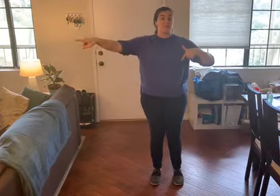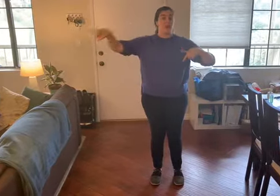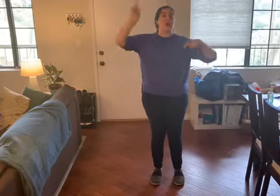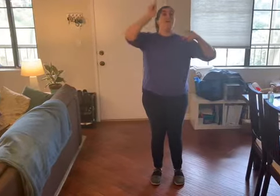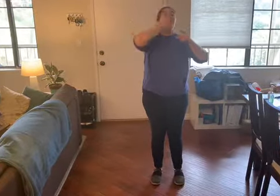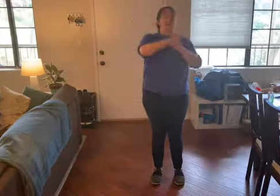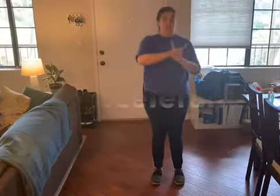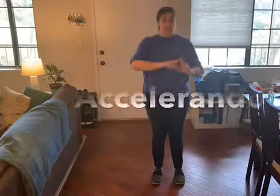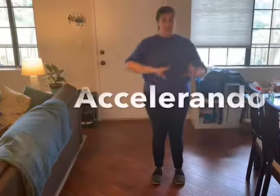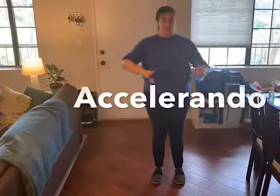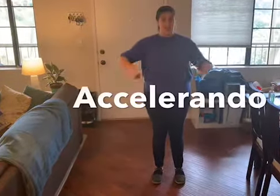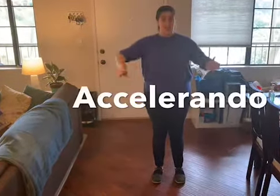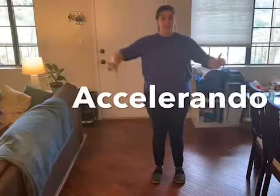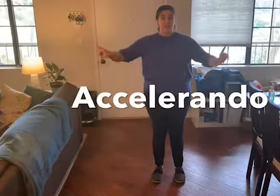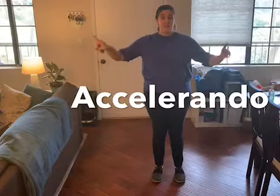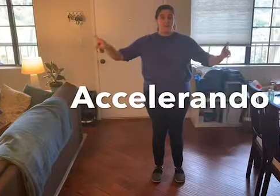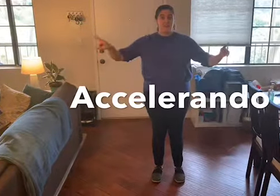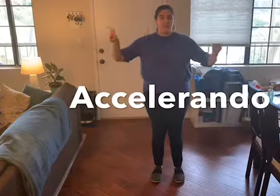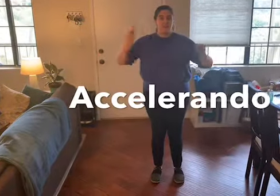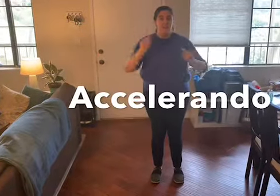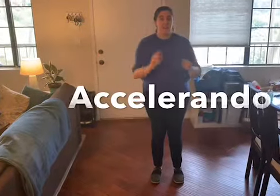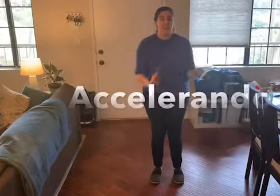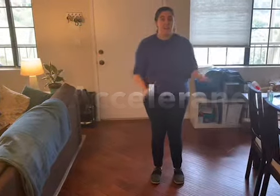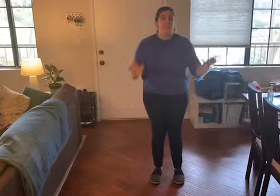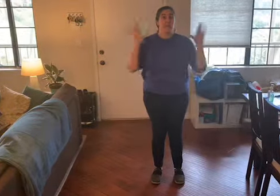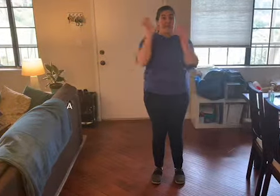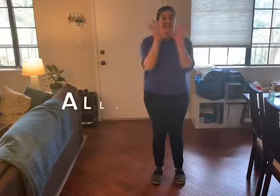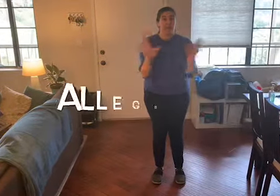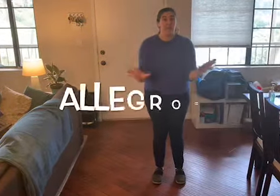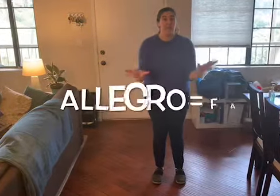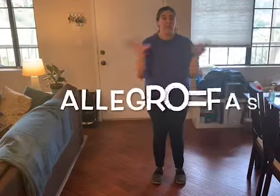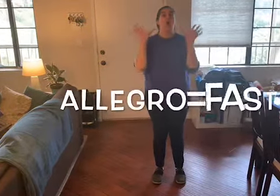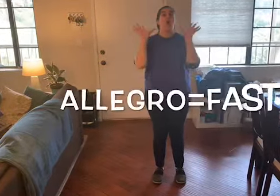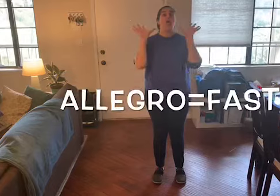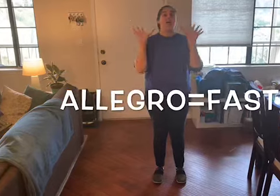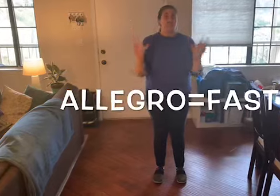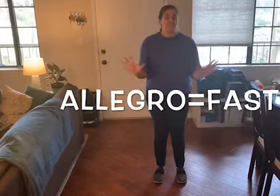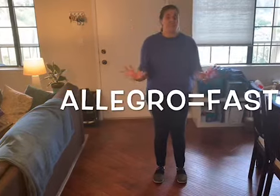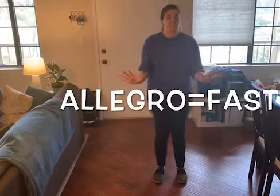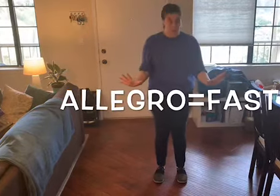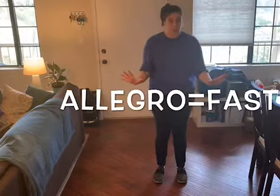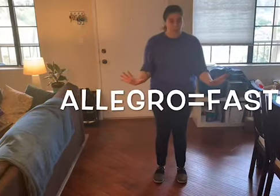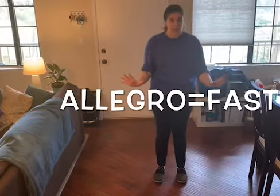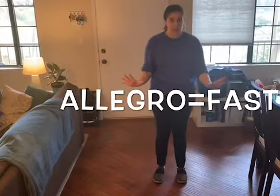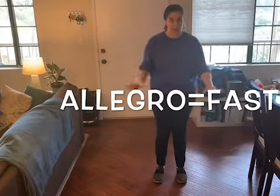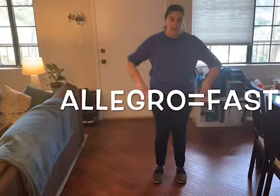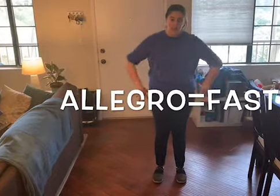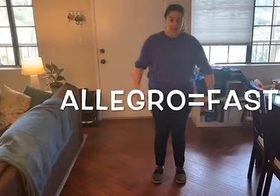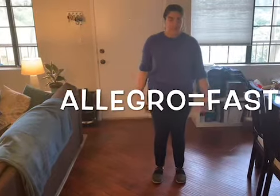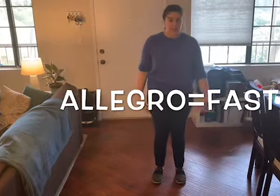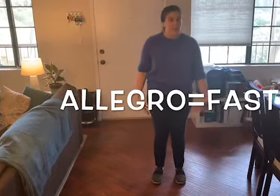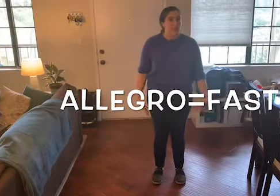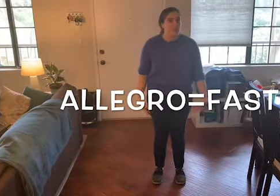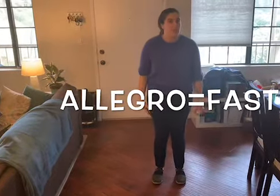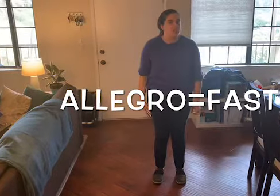called a celerando. We're speeding up to an allegro tempo, okay? Let's see if we can do it.